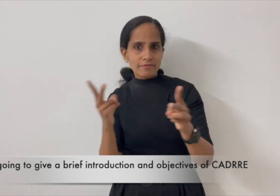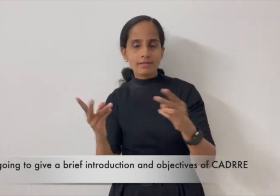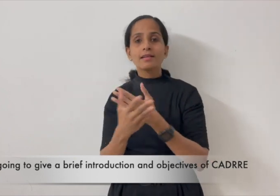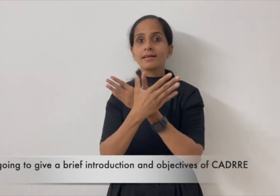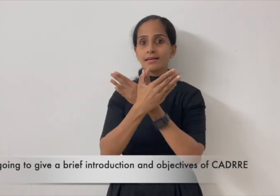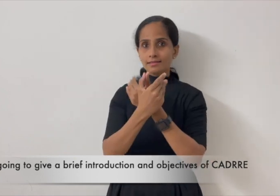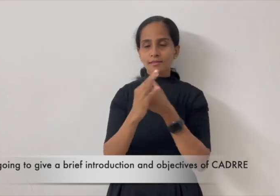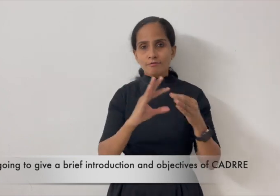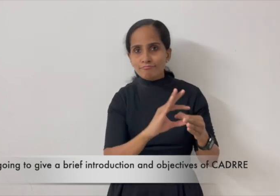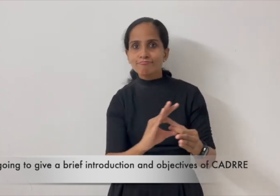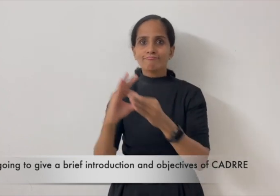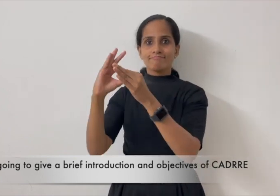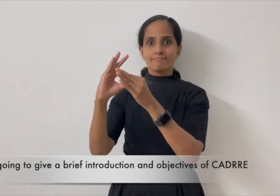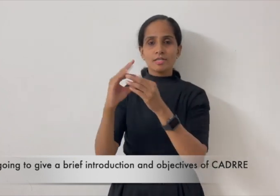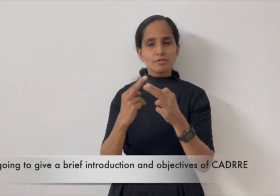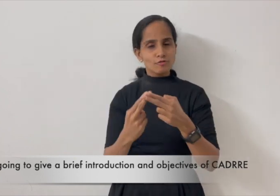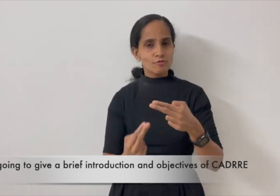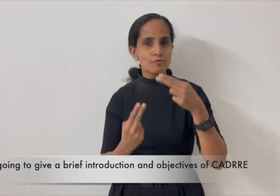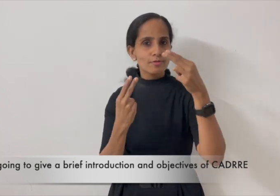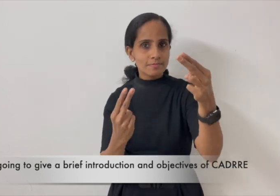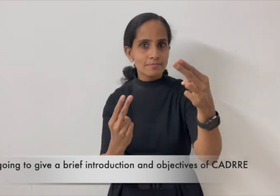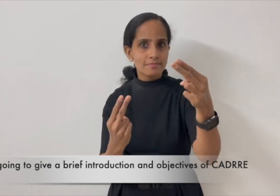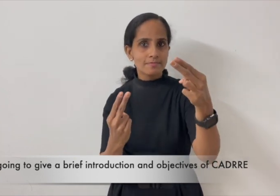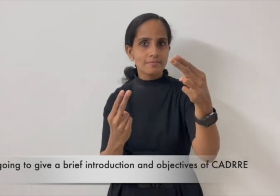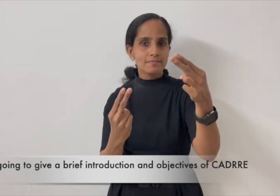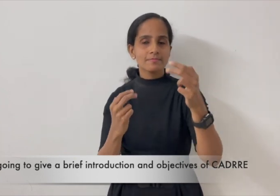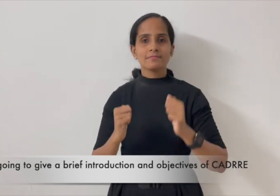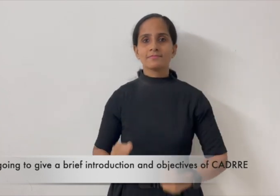objectives of CADRRE.